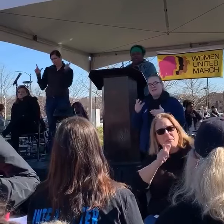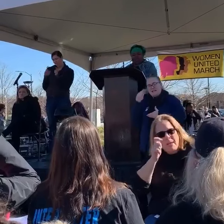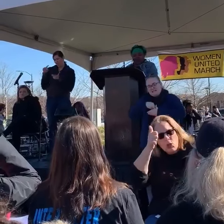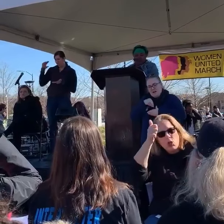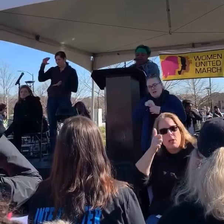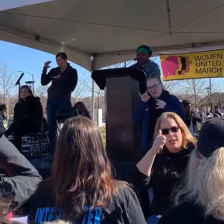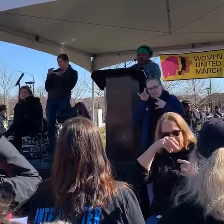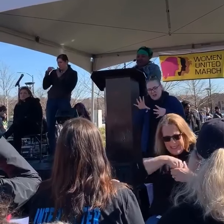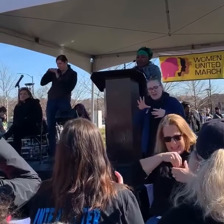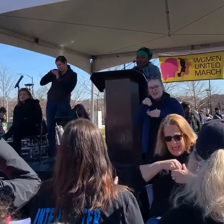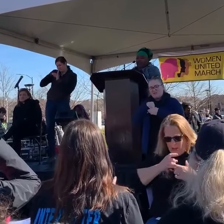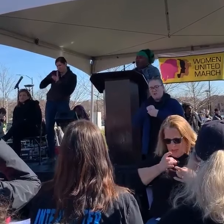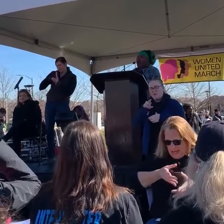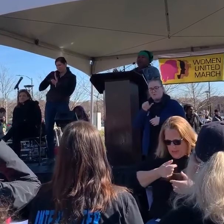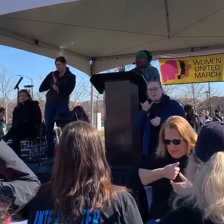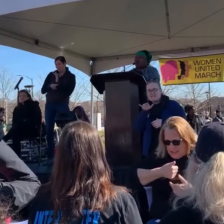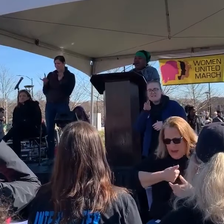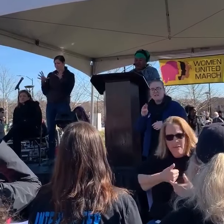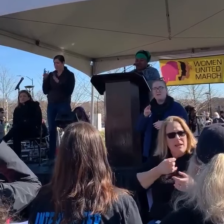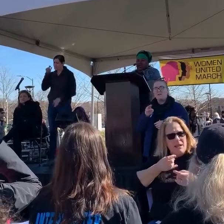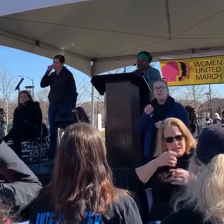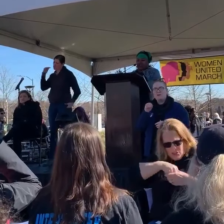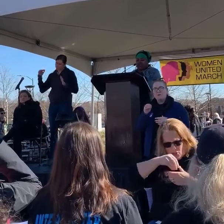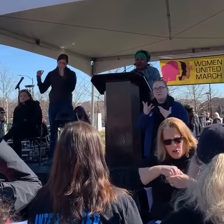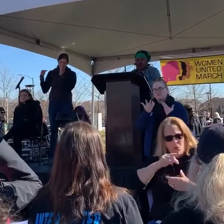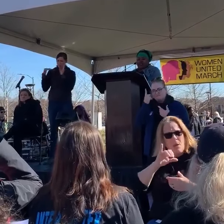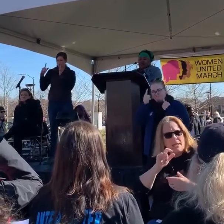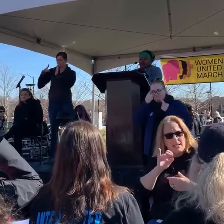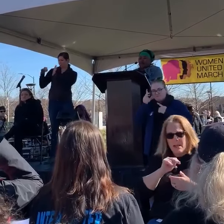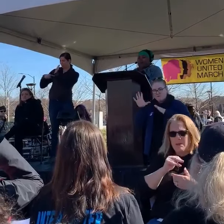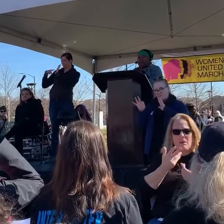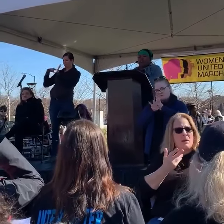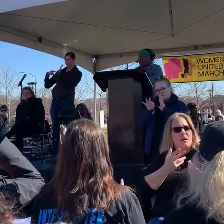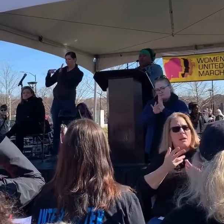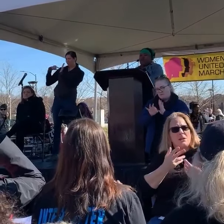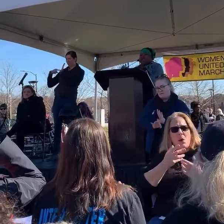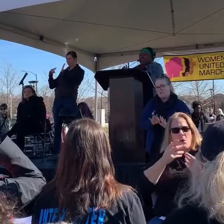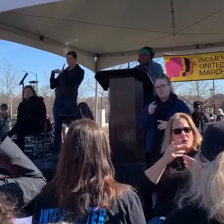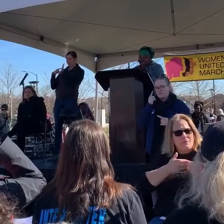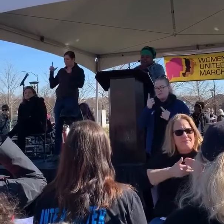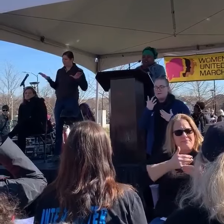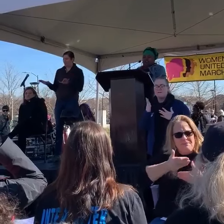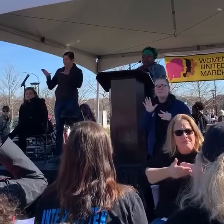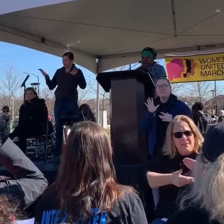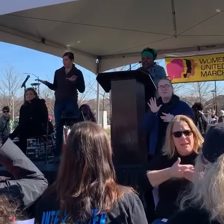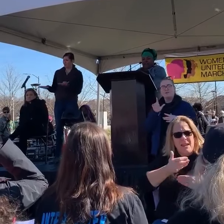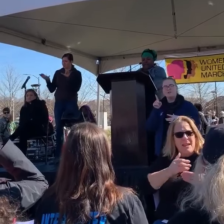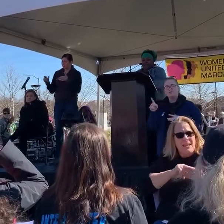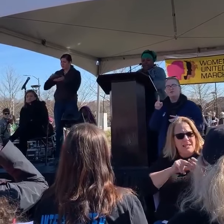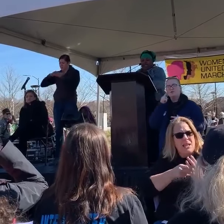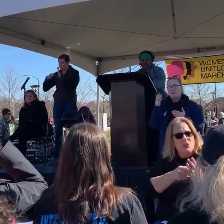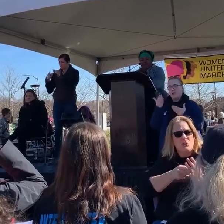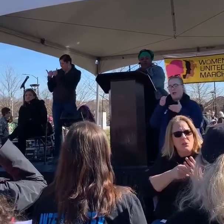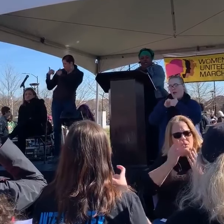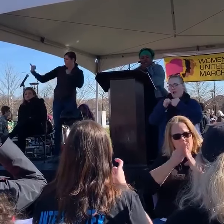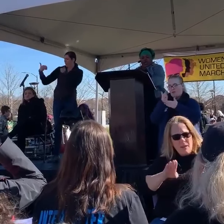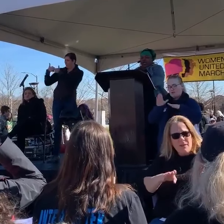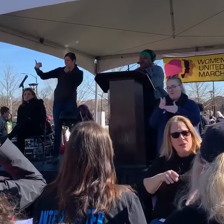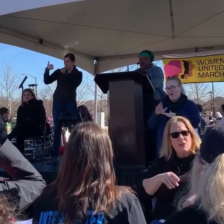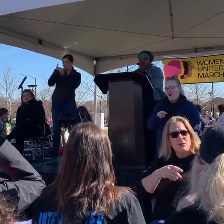hatred, internalized racism, so calculating in her choices, a perpetuator of intentional division.